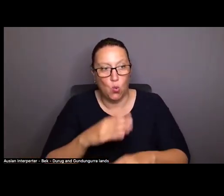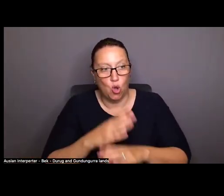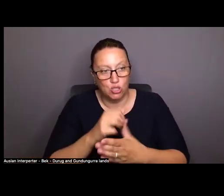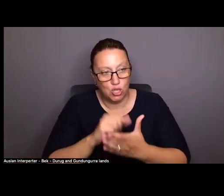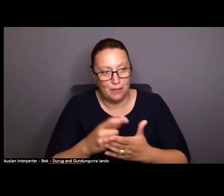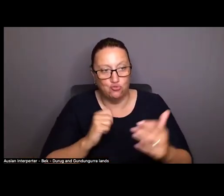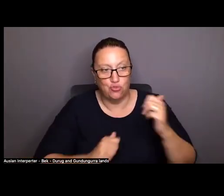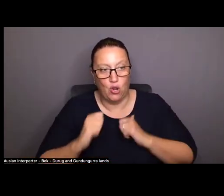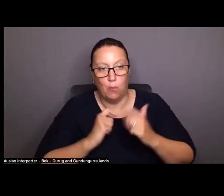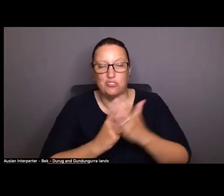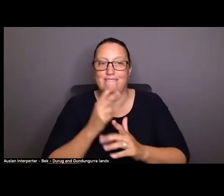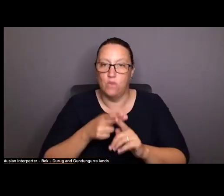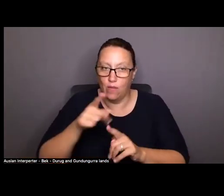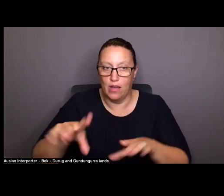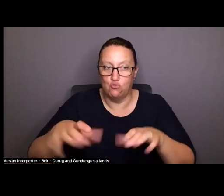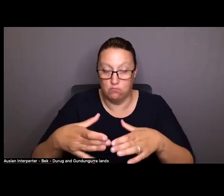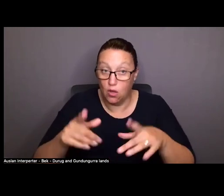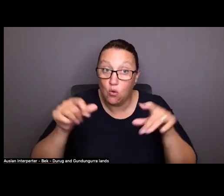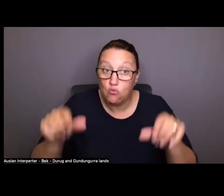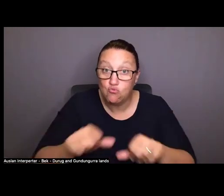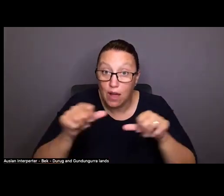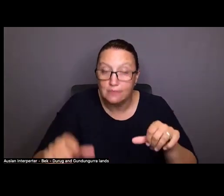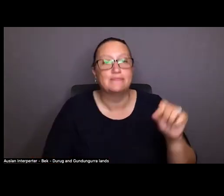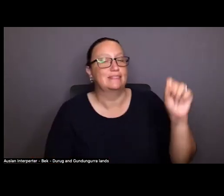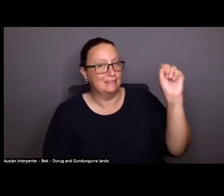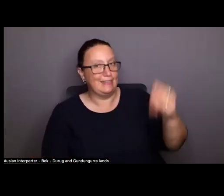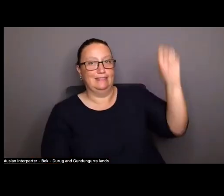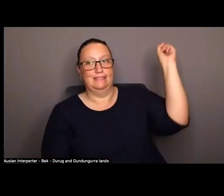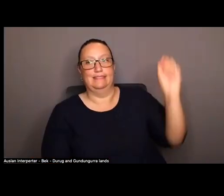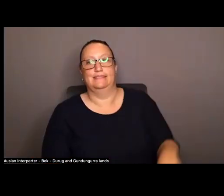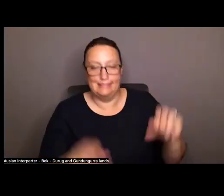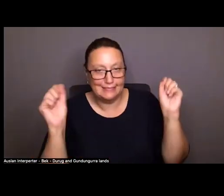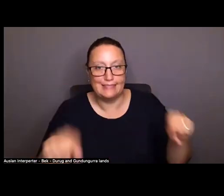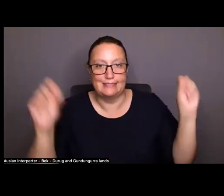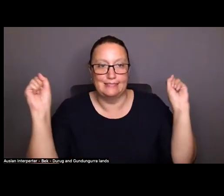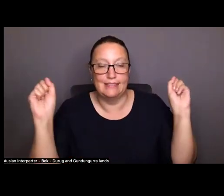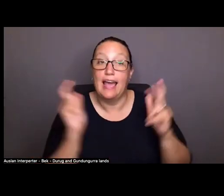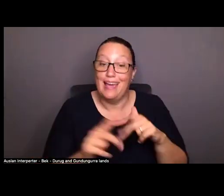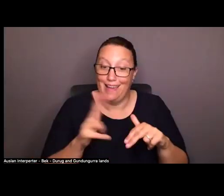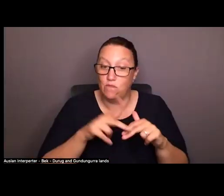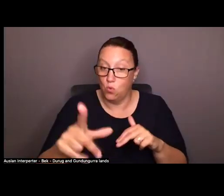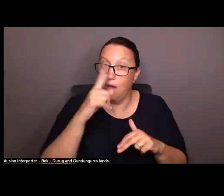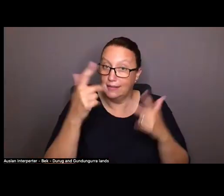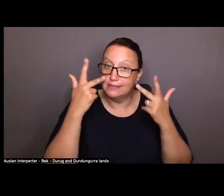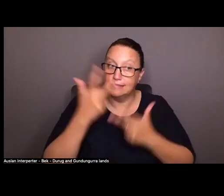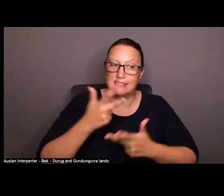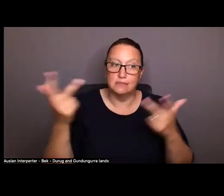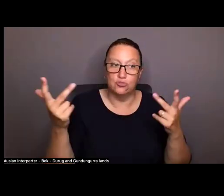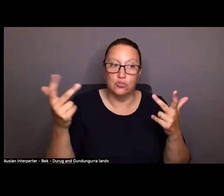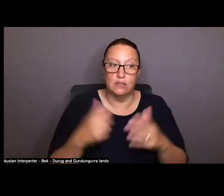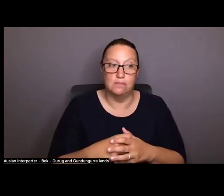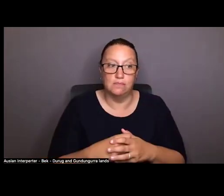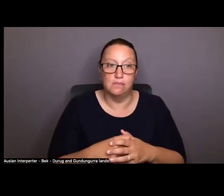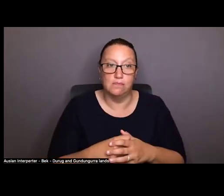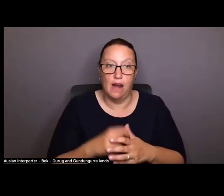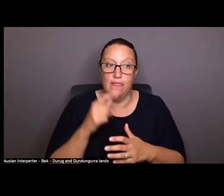opportunities for that group. Is that okay? Yes, absolutely. Yeah. As long as you can demonstrate how that forms